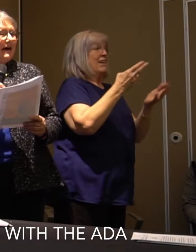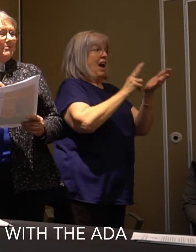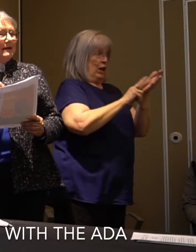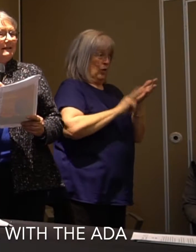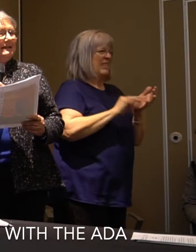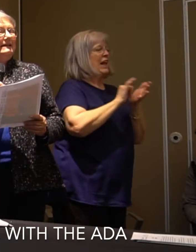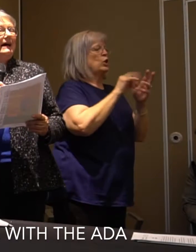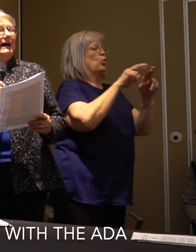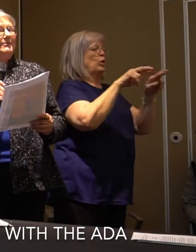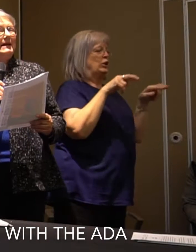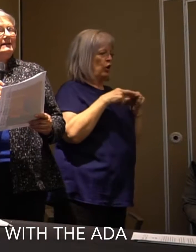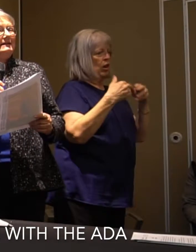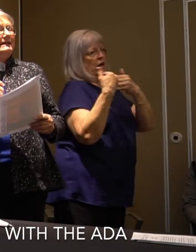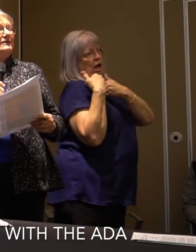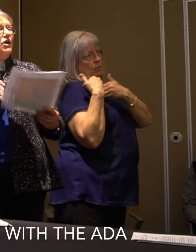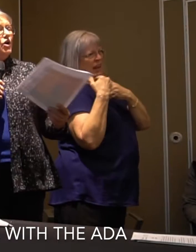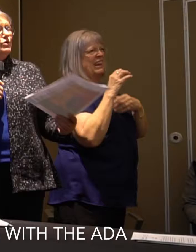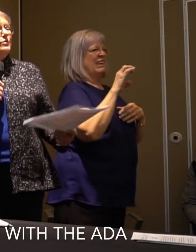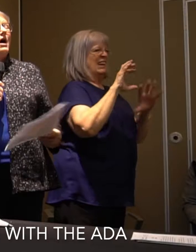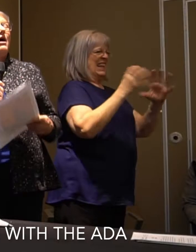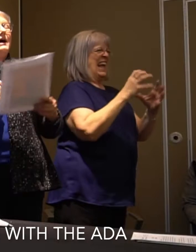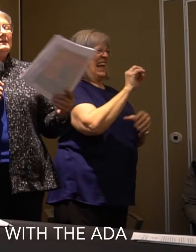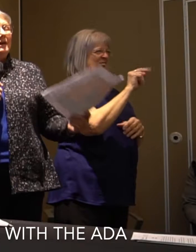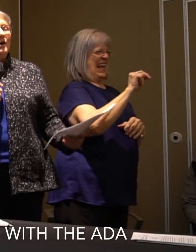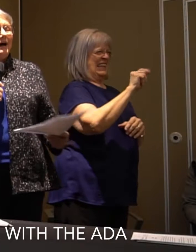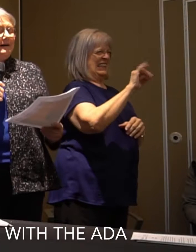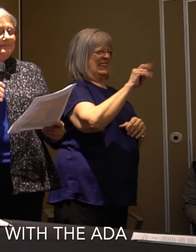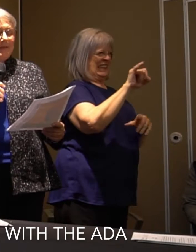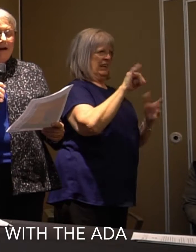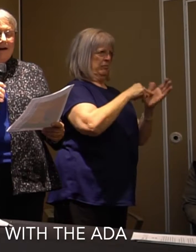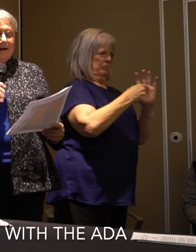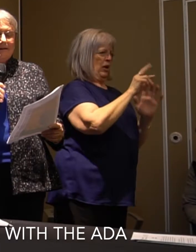Regional Accountability Entities who